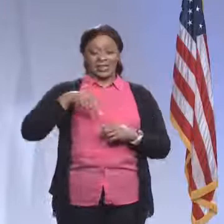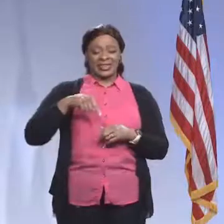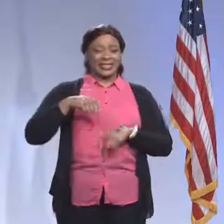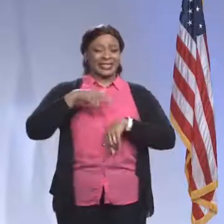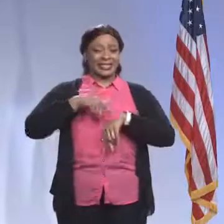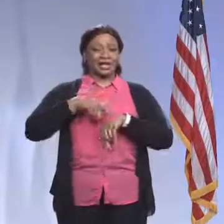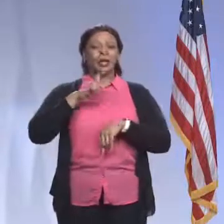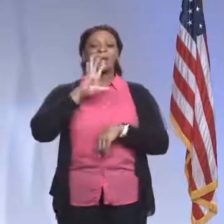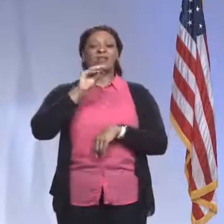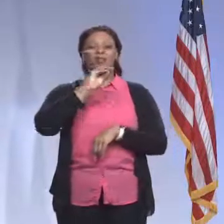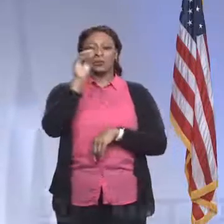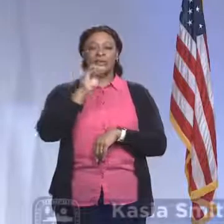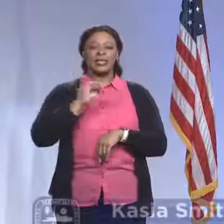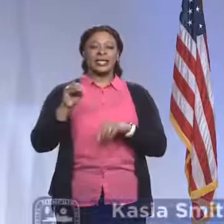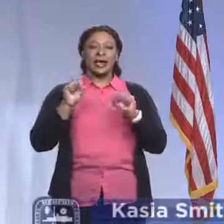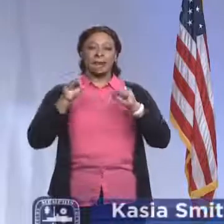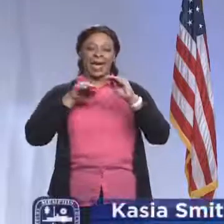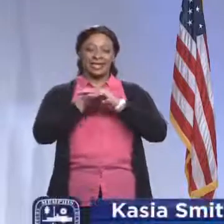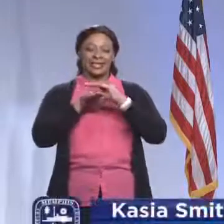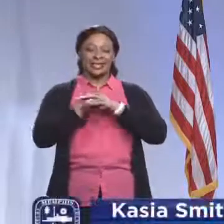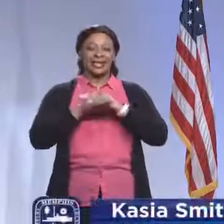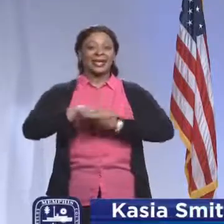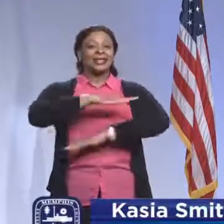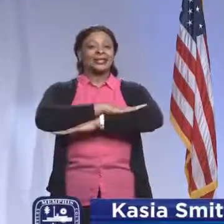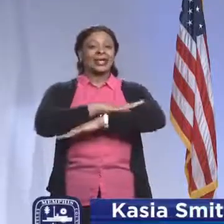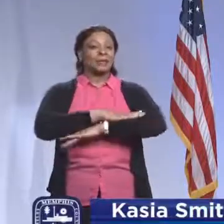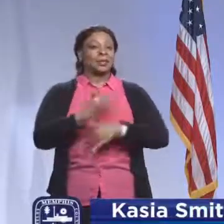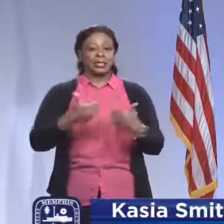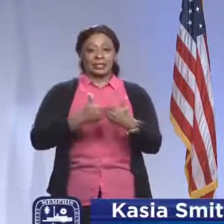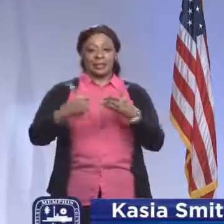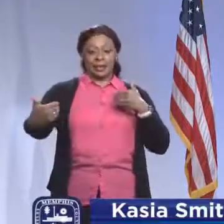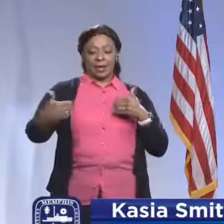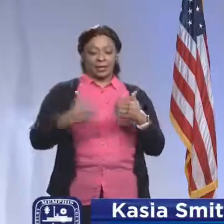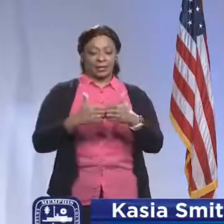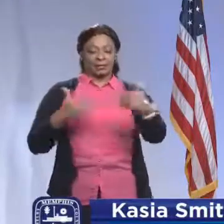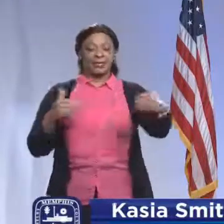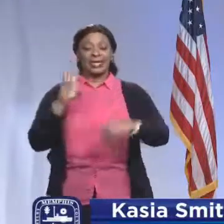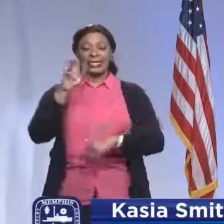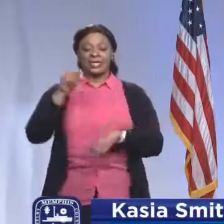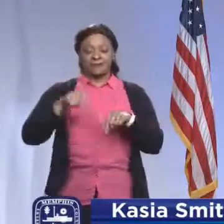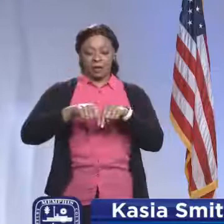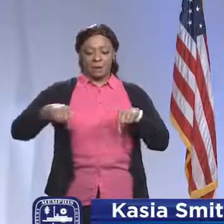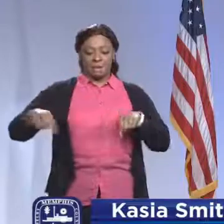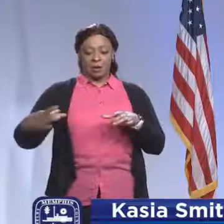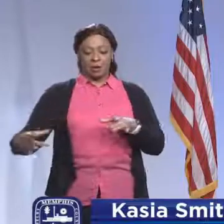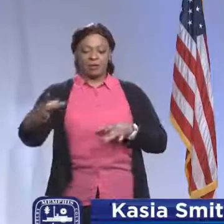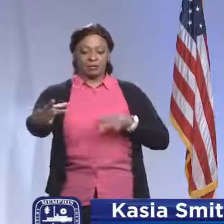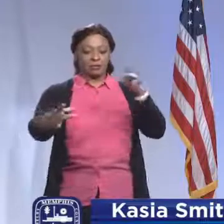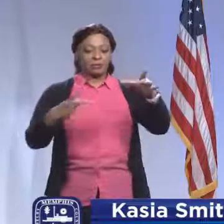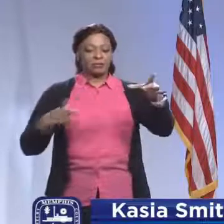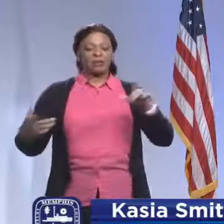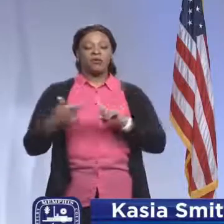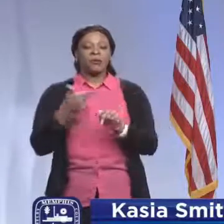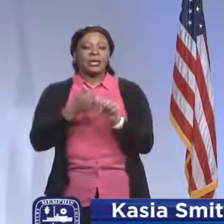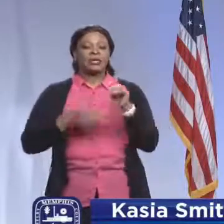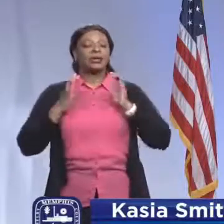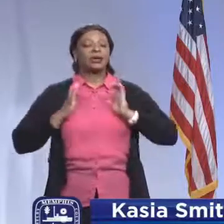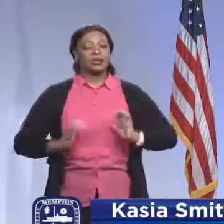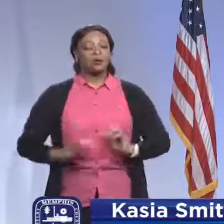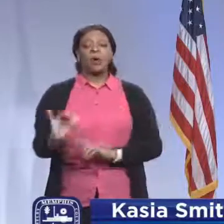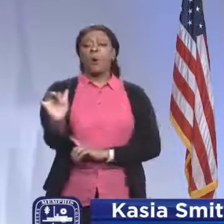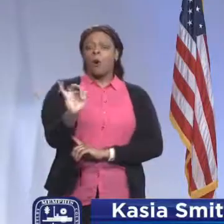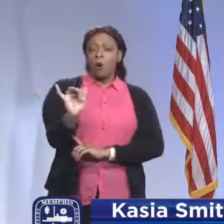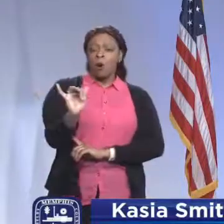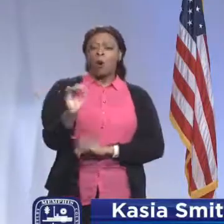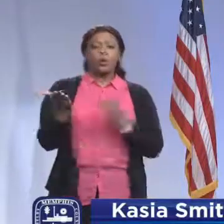be at 50% capacity, and tables should be spaced where they are at least 6 feet apart from each customer. Also,